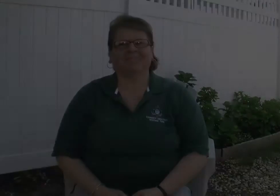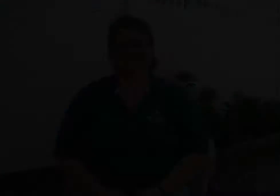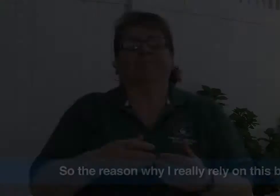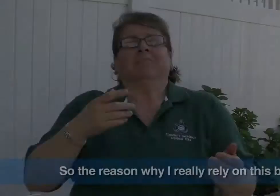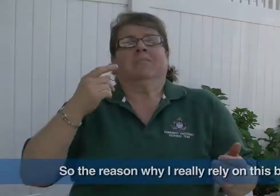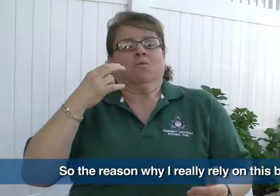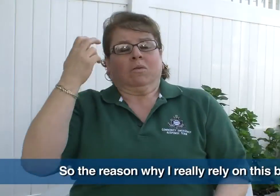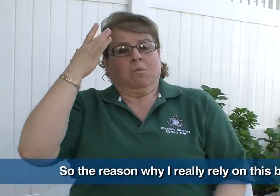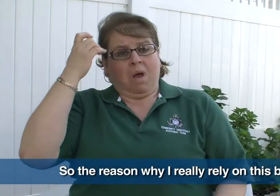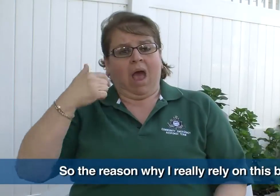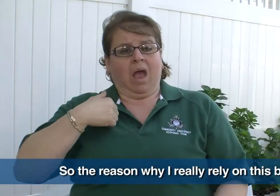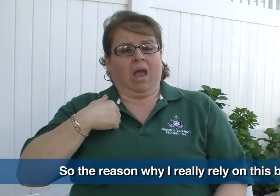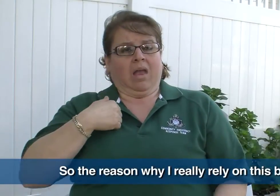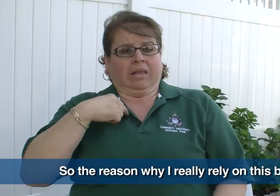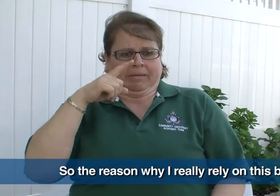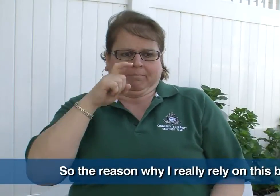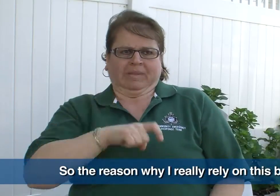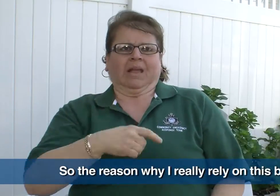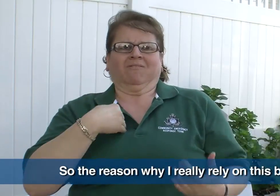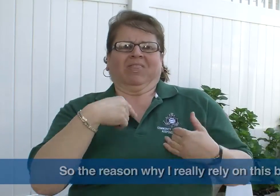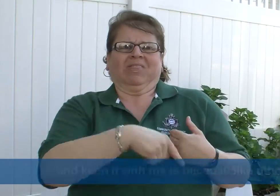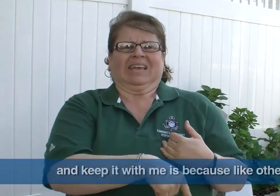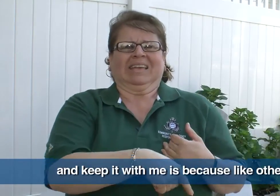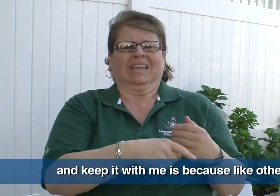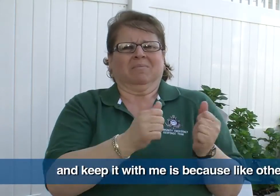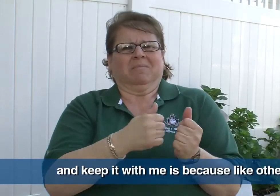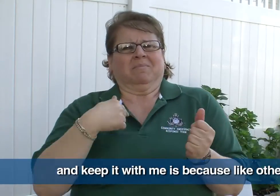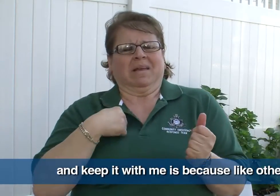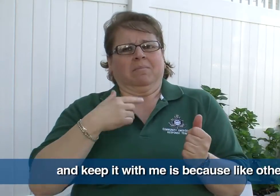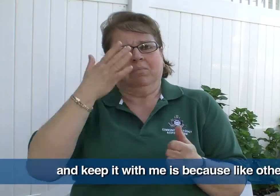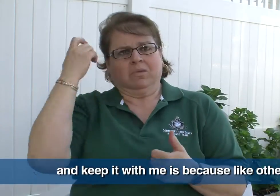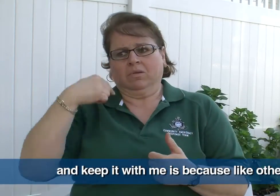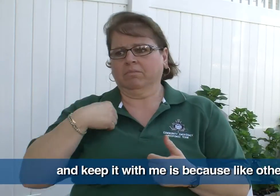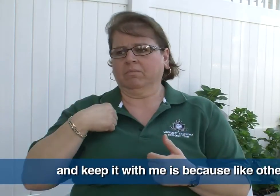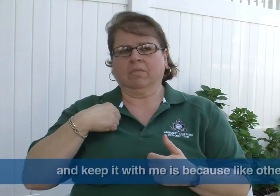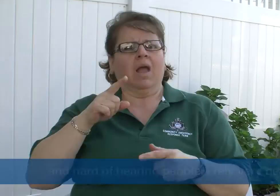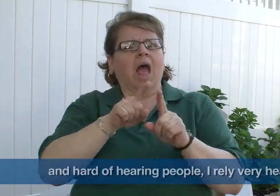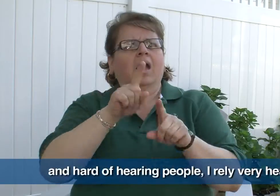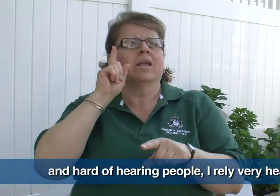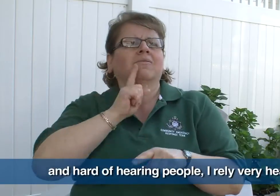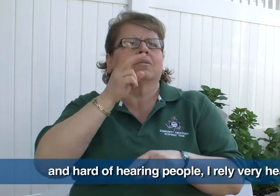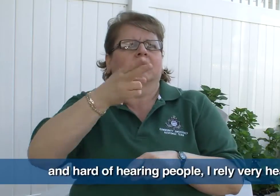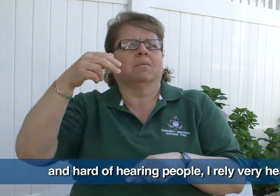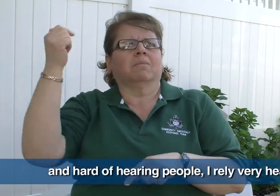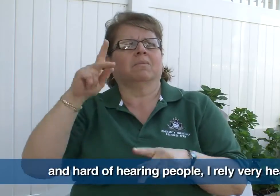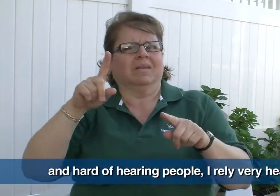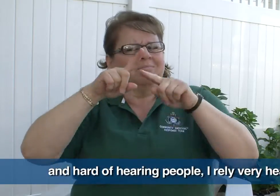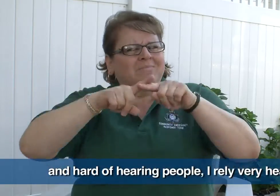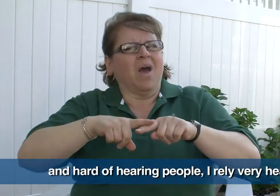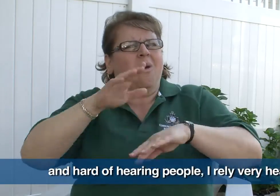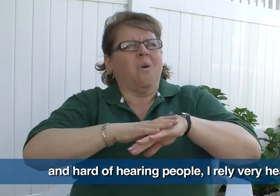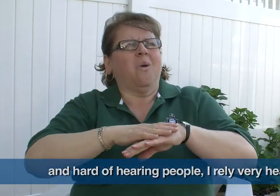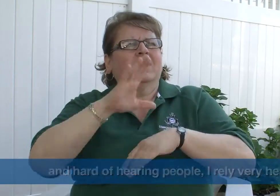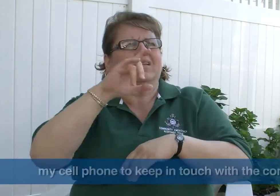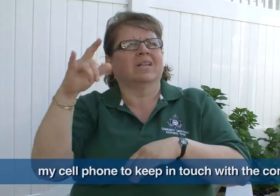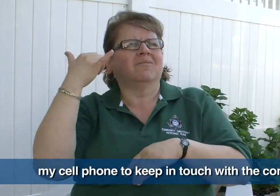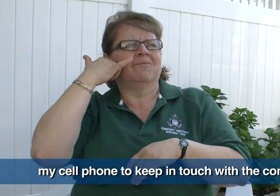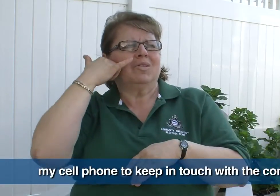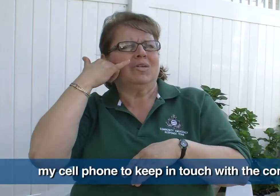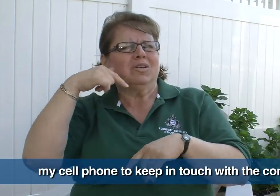So the reason why I really rely on this battery and keep it with me is because, like other deaf and hard of hearing people, I rely very heavily on my cell phone to